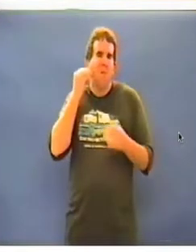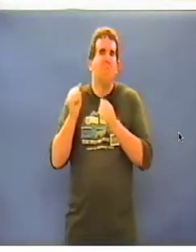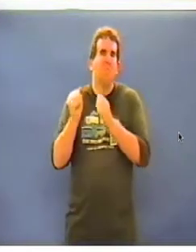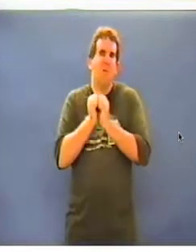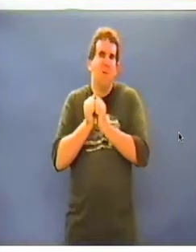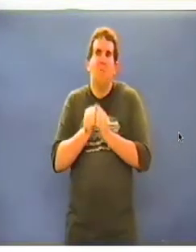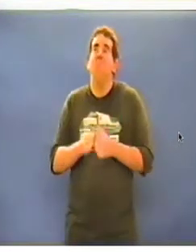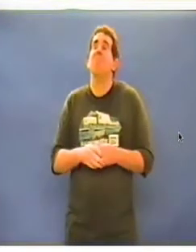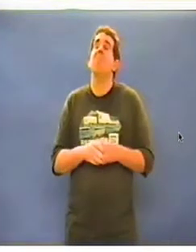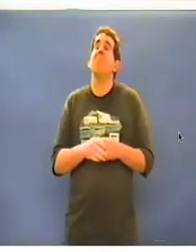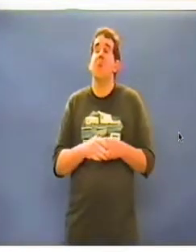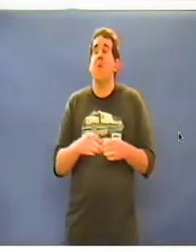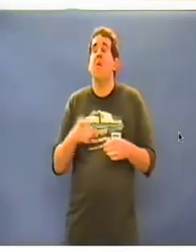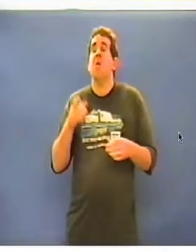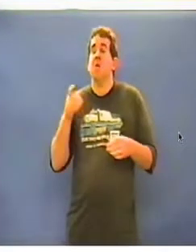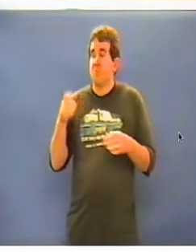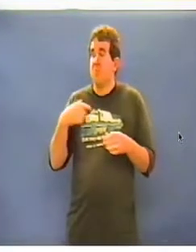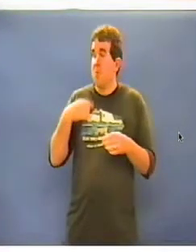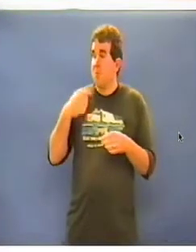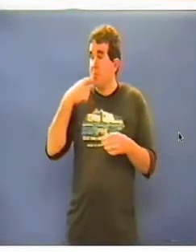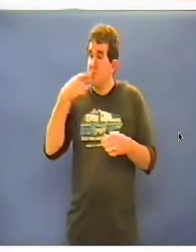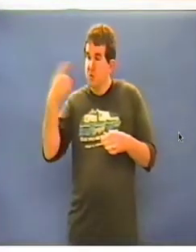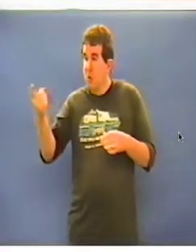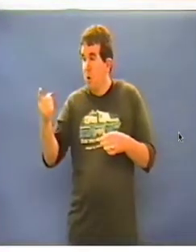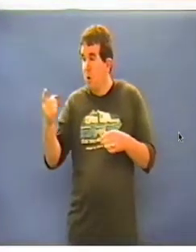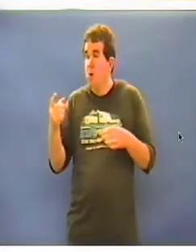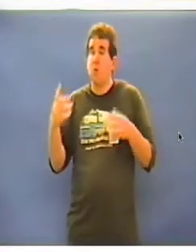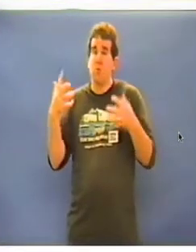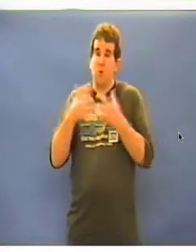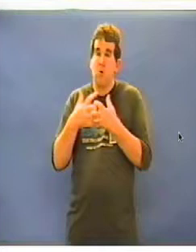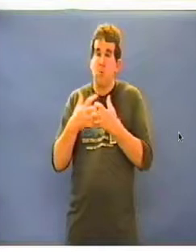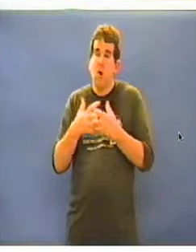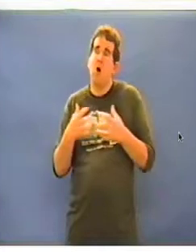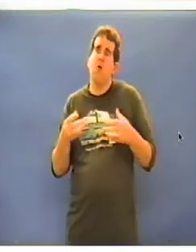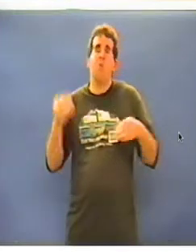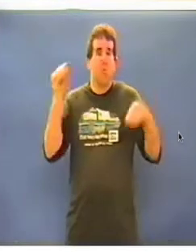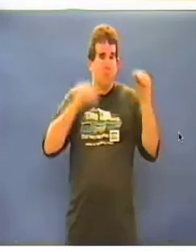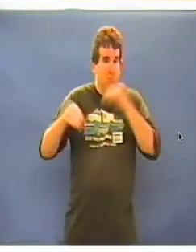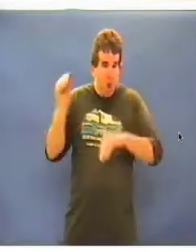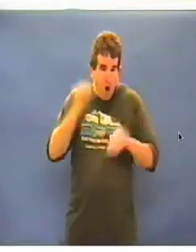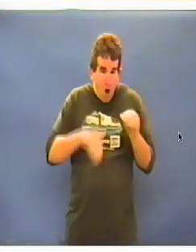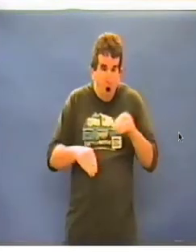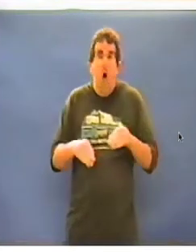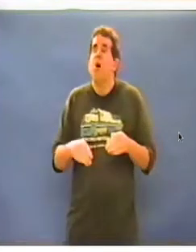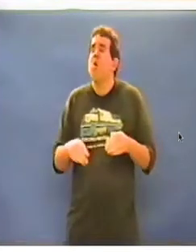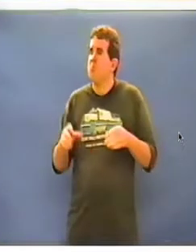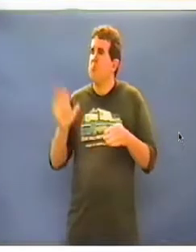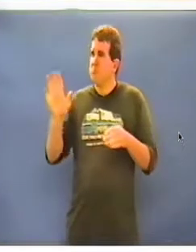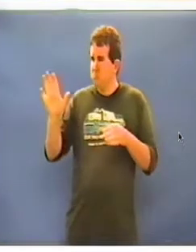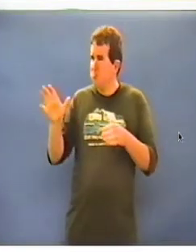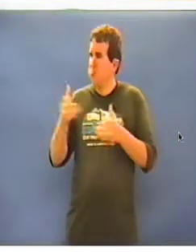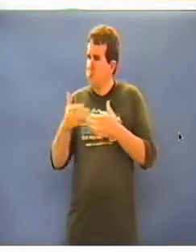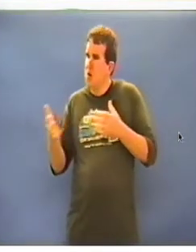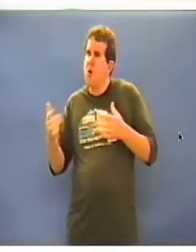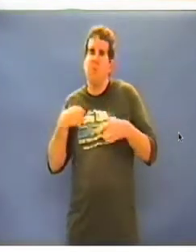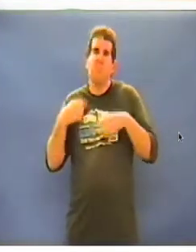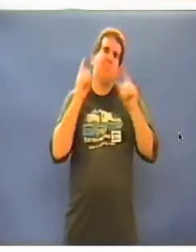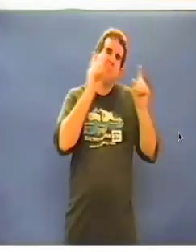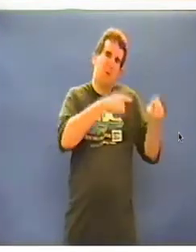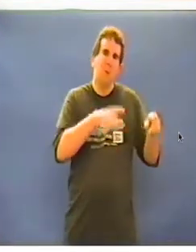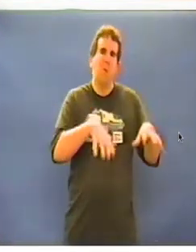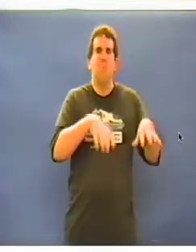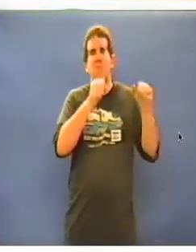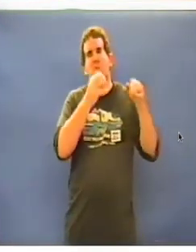my roommate and I decided to take a road trip to go back to my house.